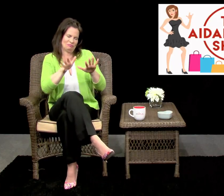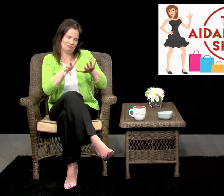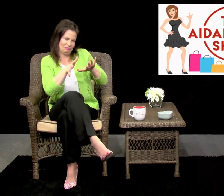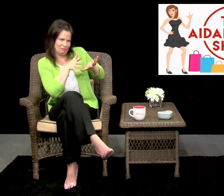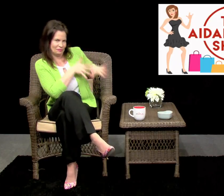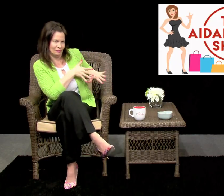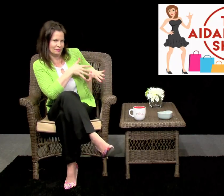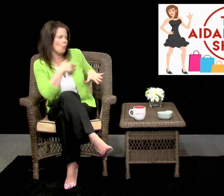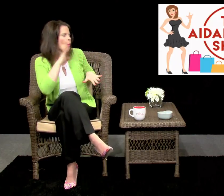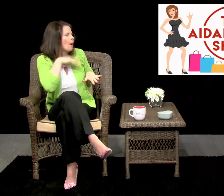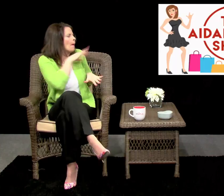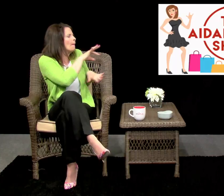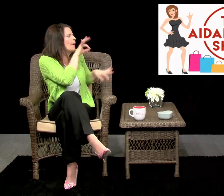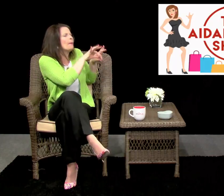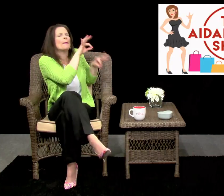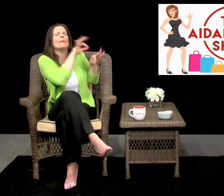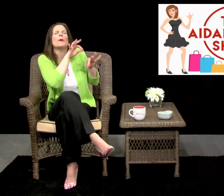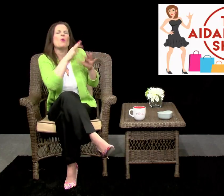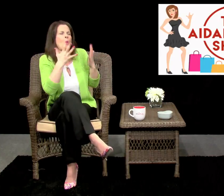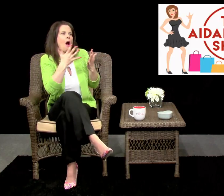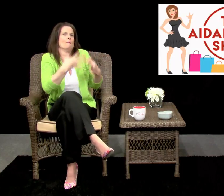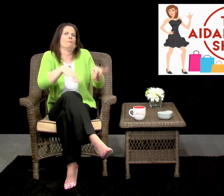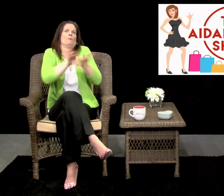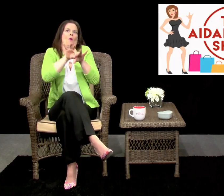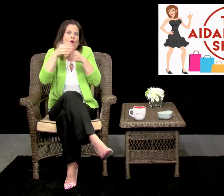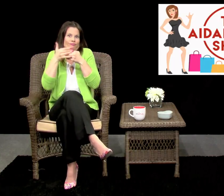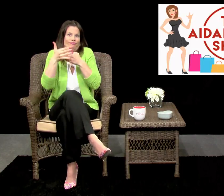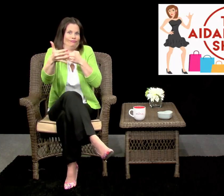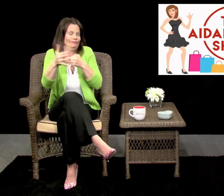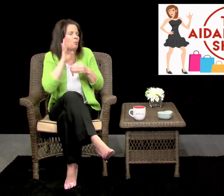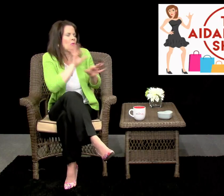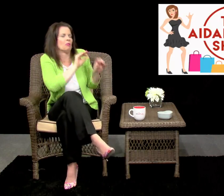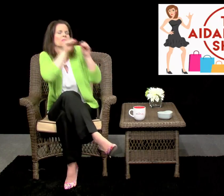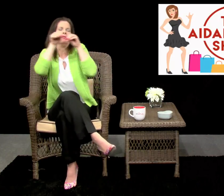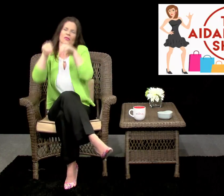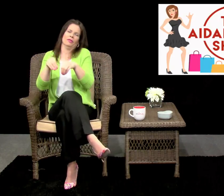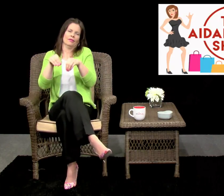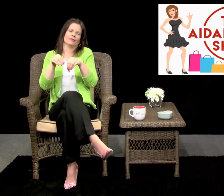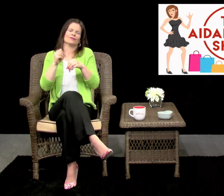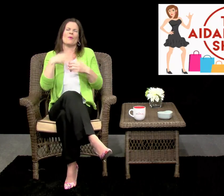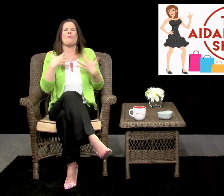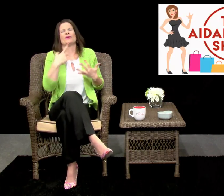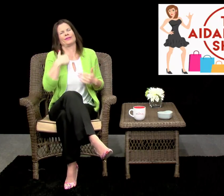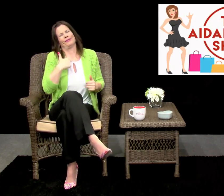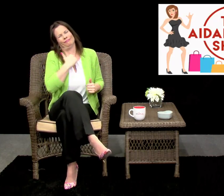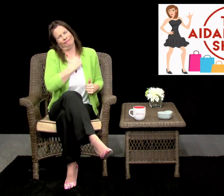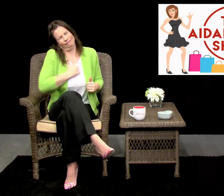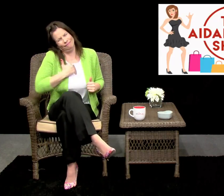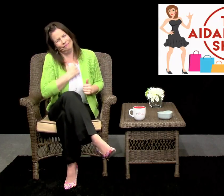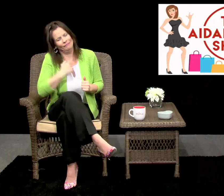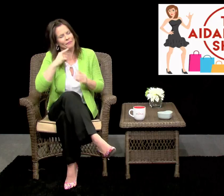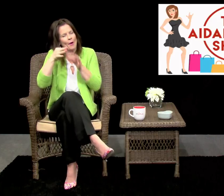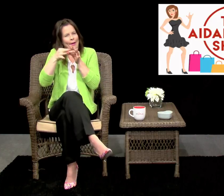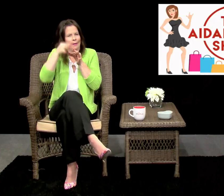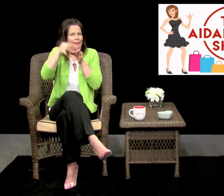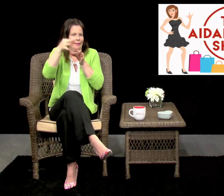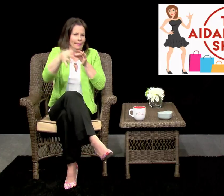decided to drop those other 4 shows and just pick out what's important and move on from there. So